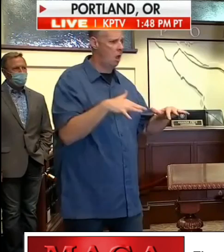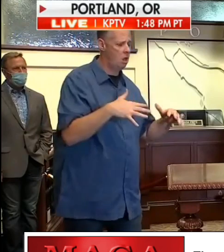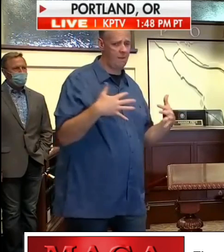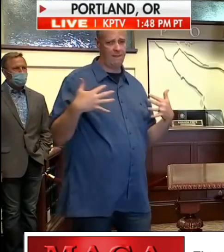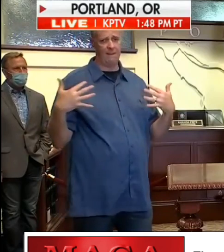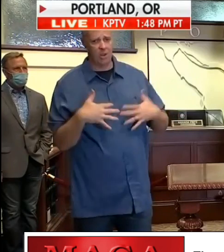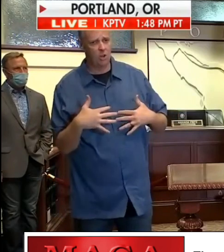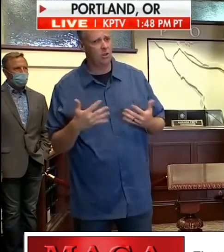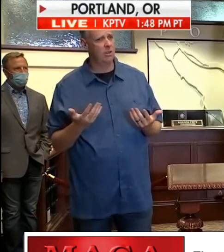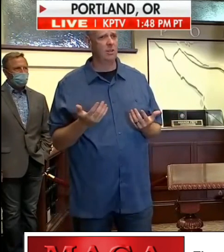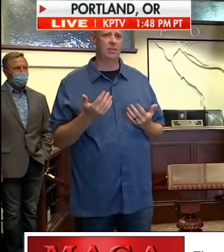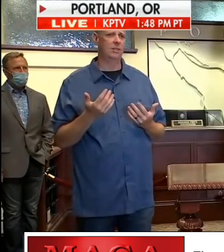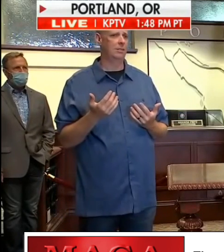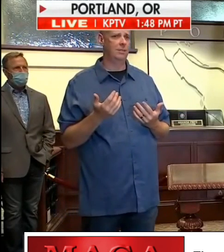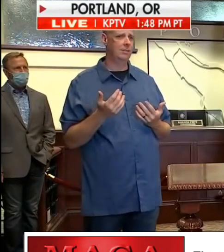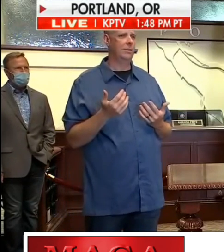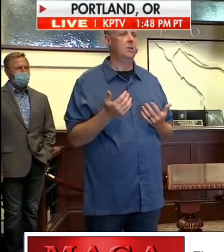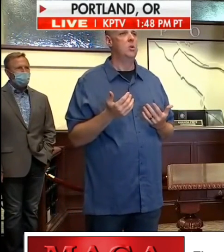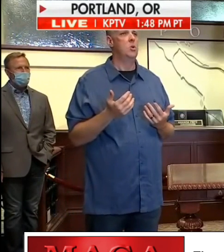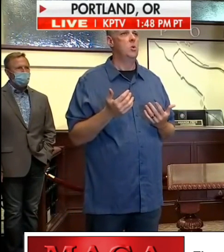fear,